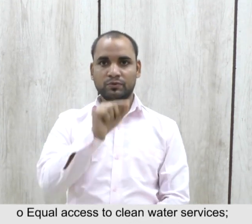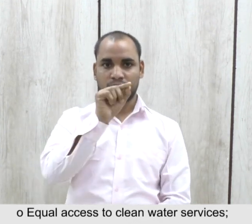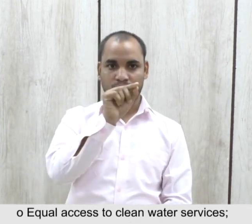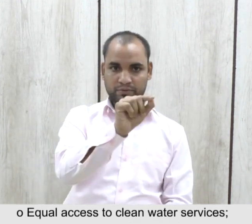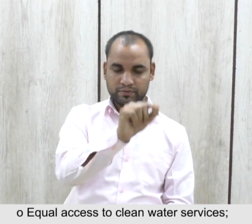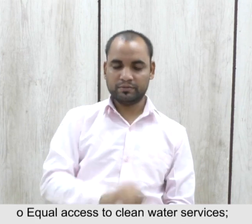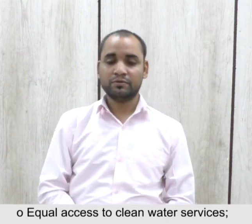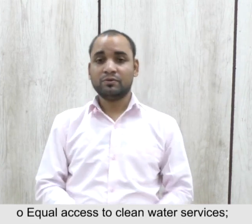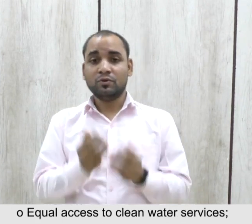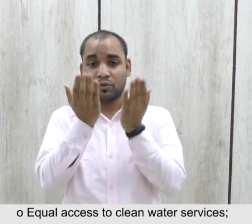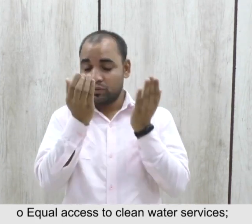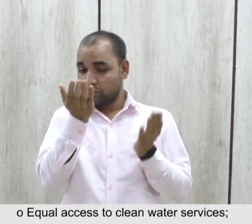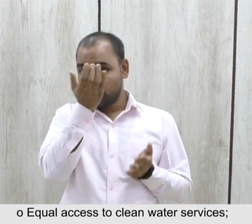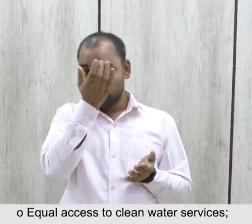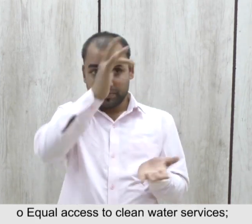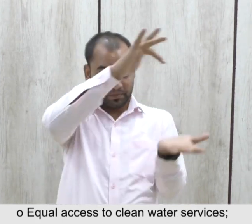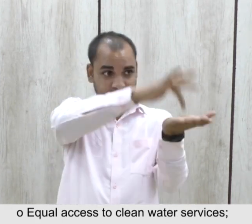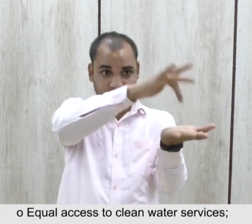Equal access to clean water services.